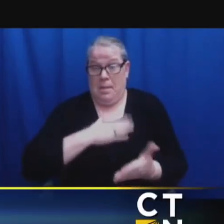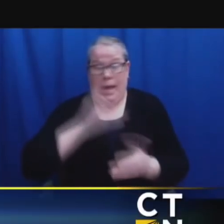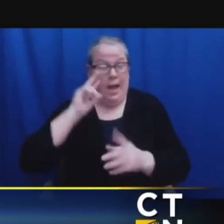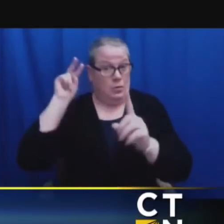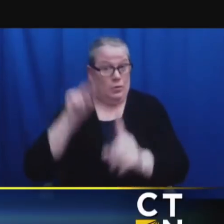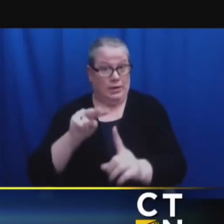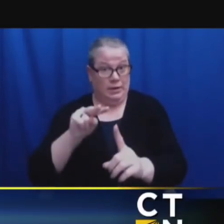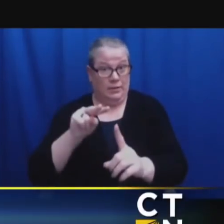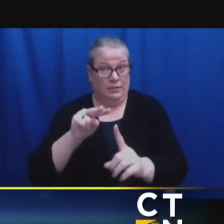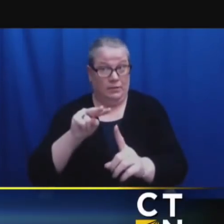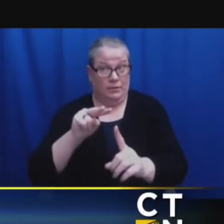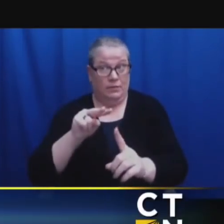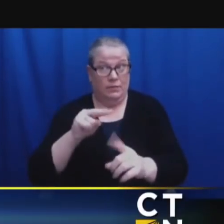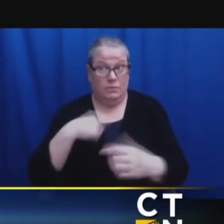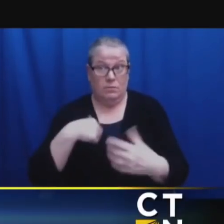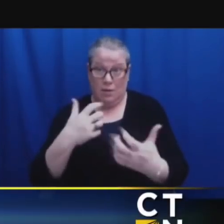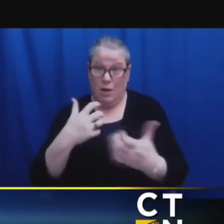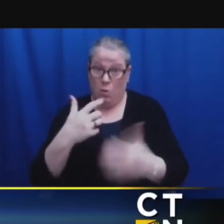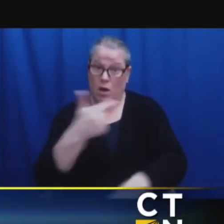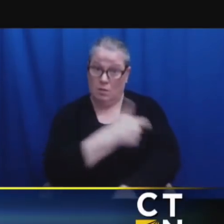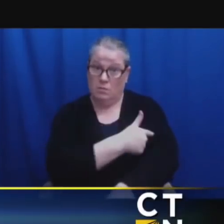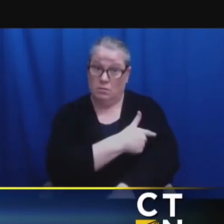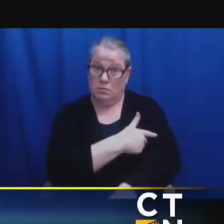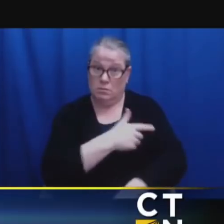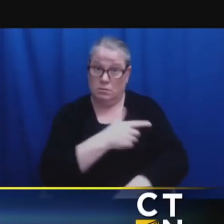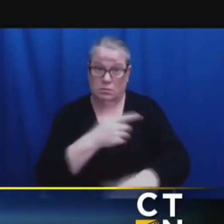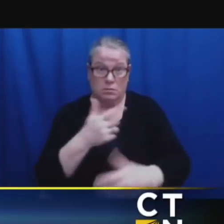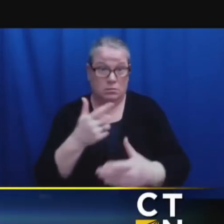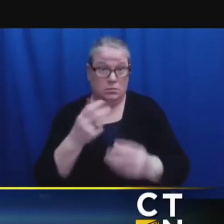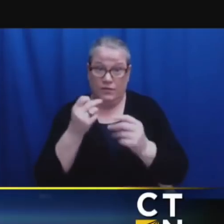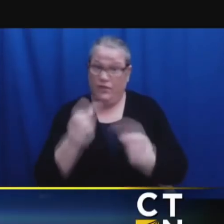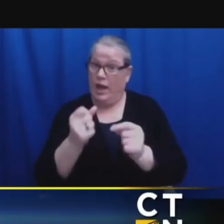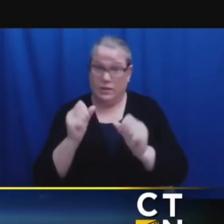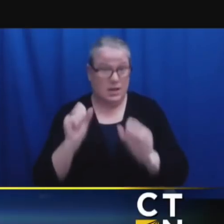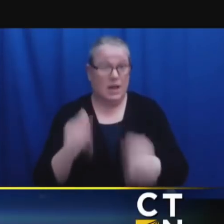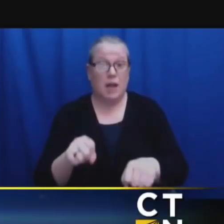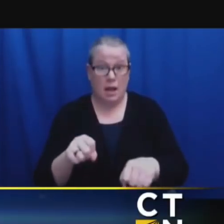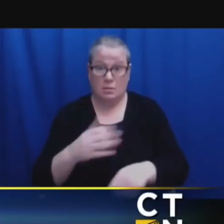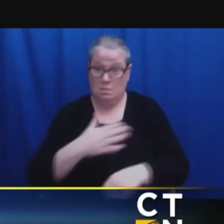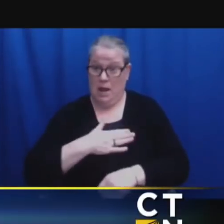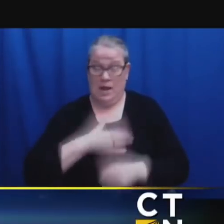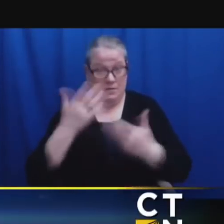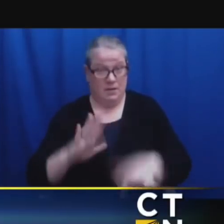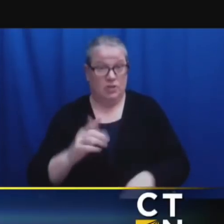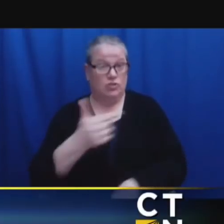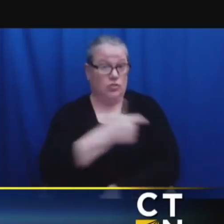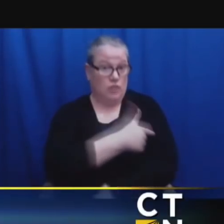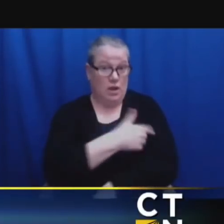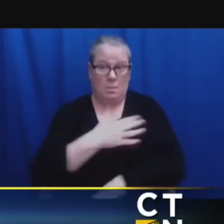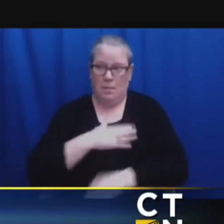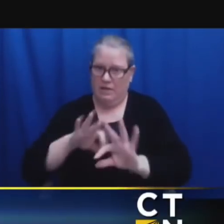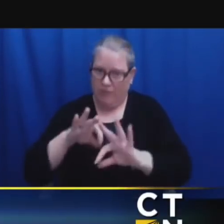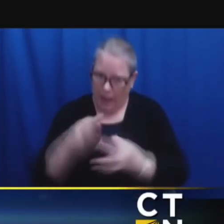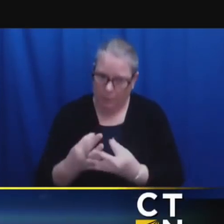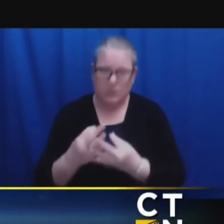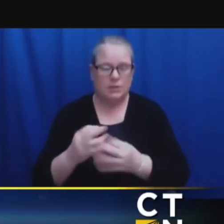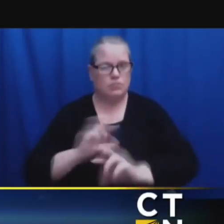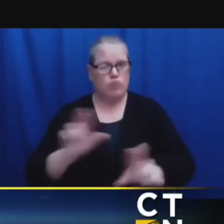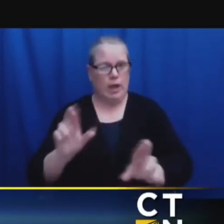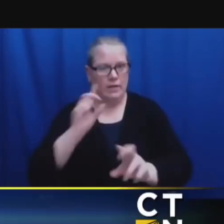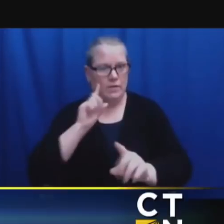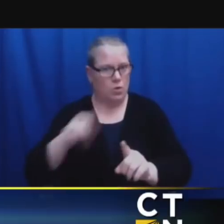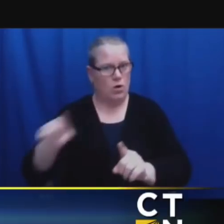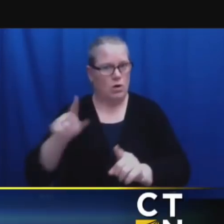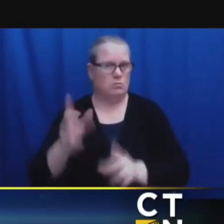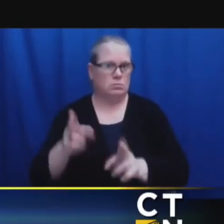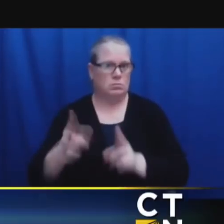as quickly as possible. I got mine. I can't wait for my family members to get theirs. If it ends up that